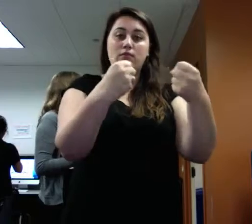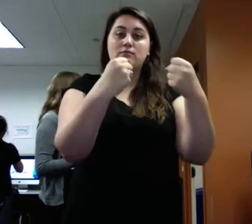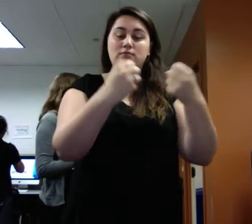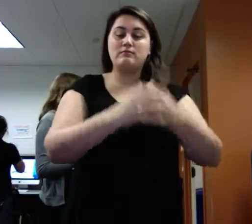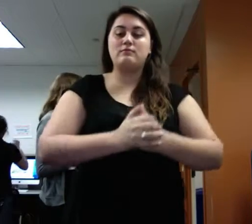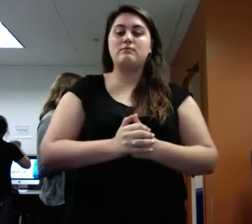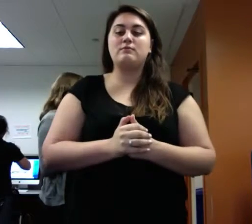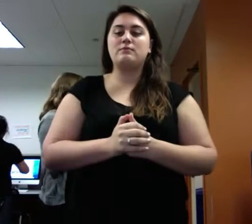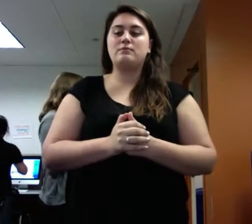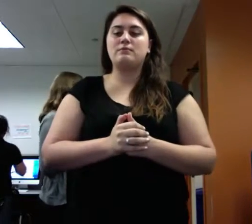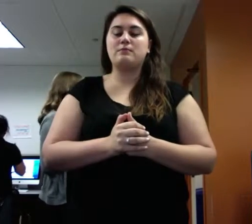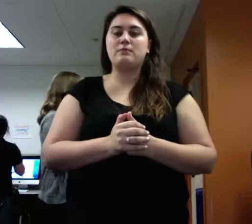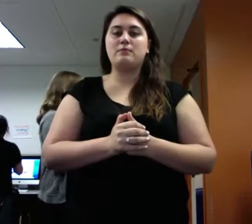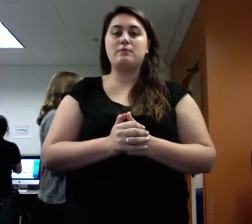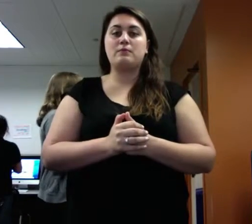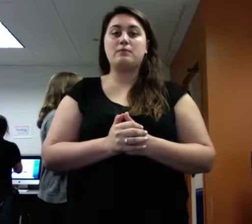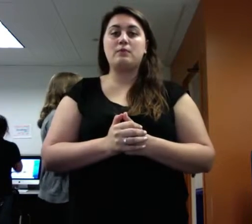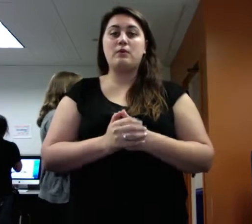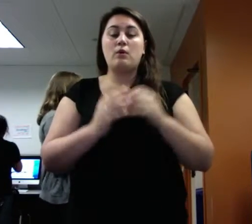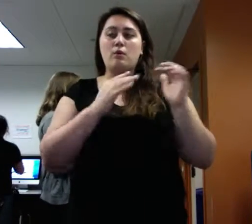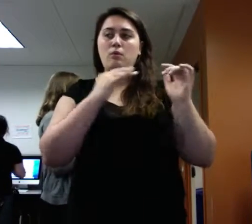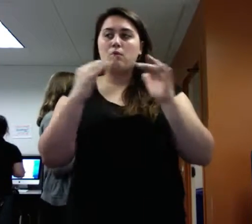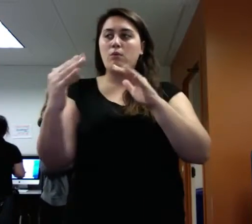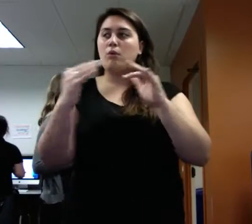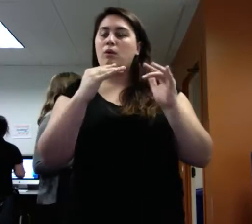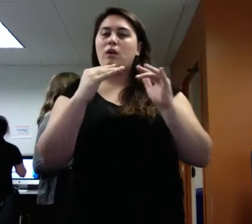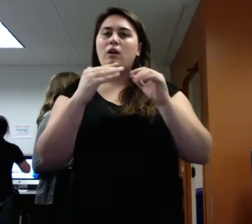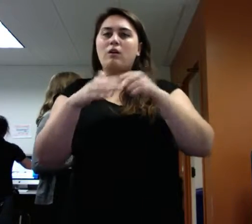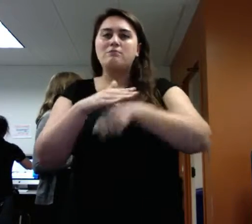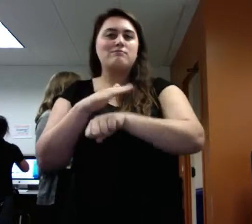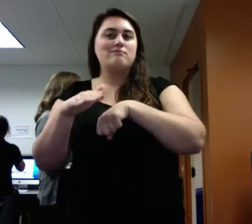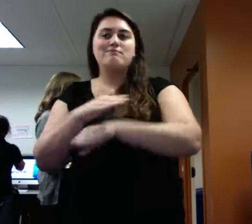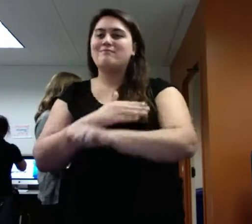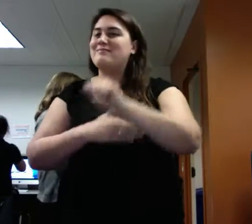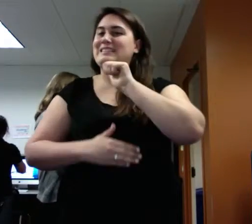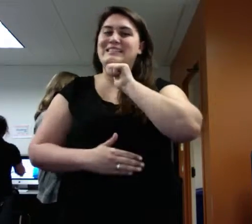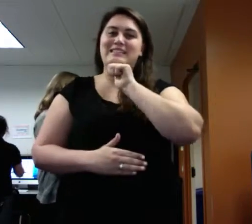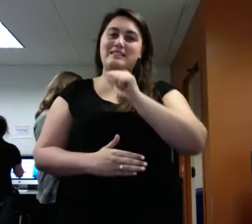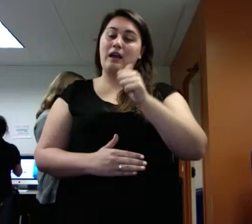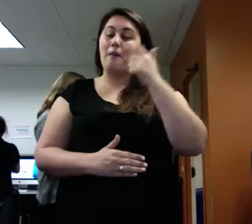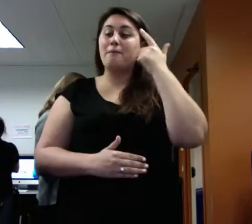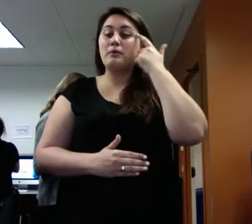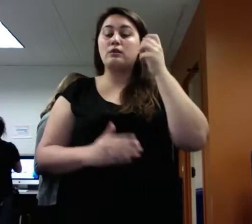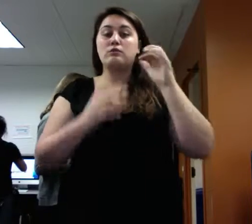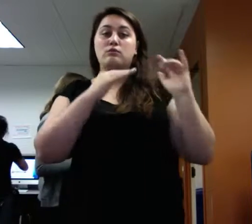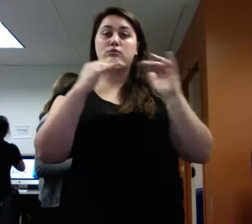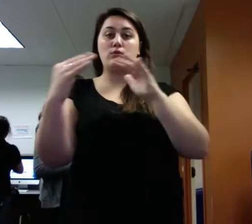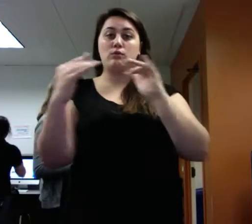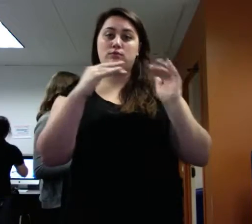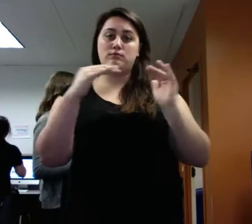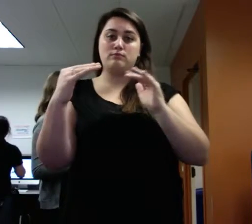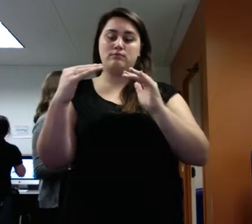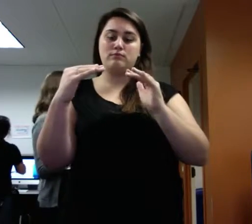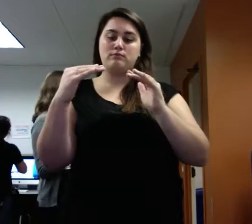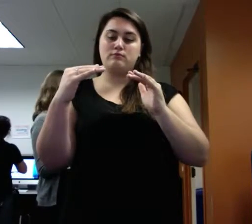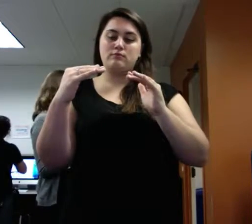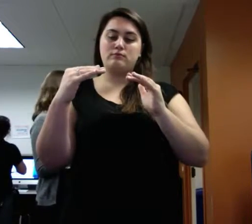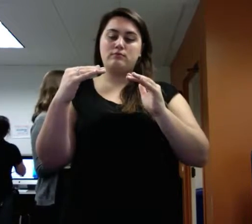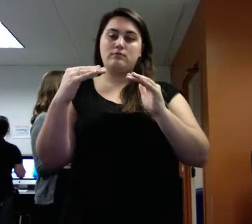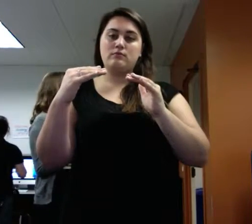During the war, men and women had delayed marriage and child-rearing due to the war. And so after the war, a rising marriage and birth